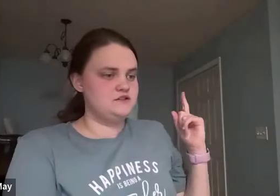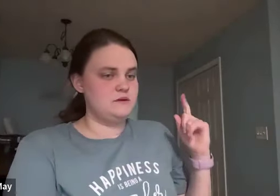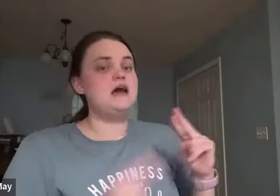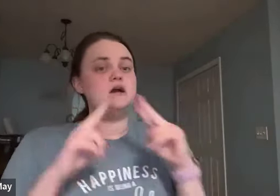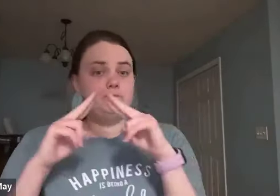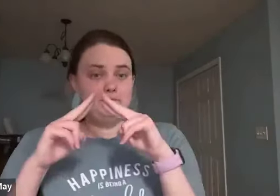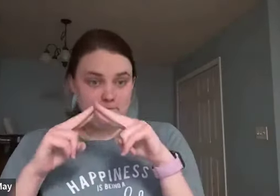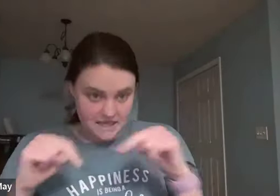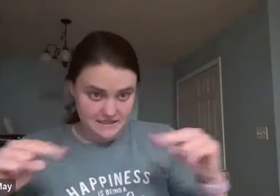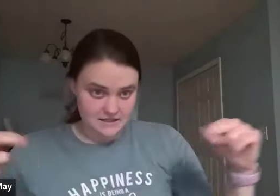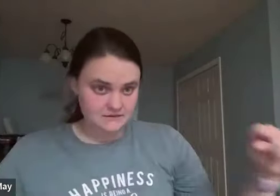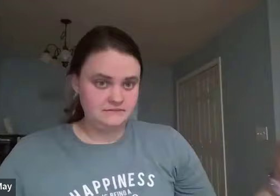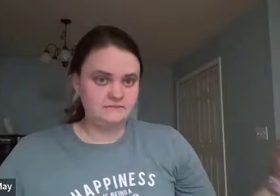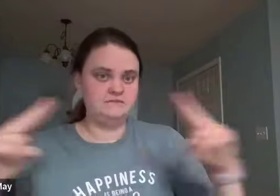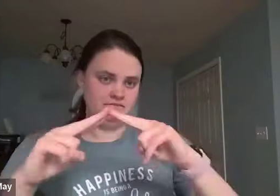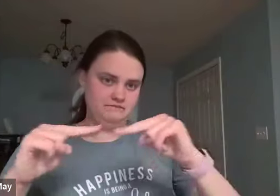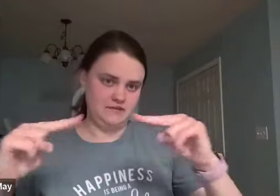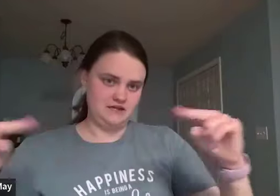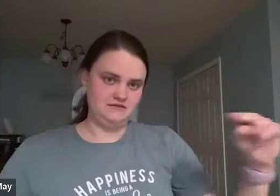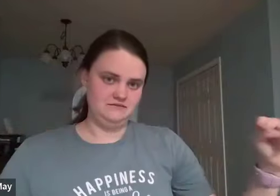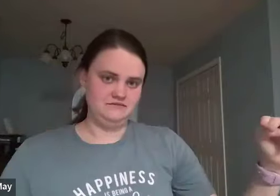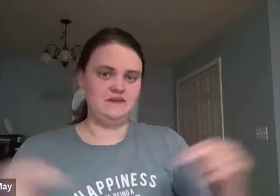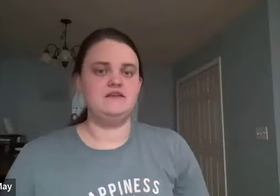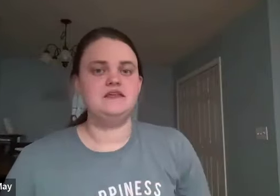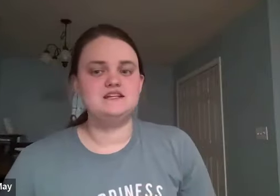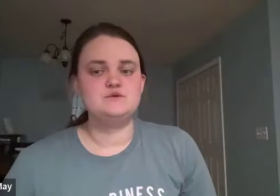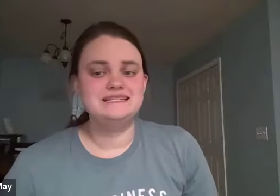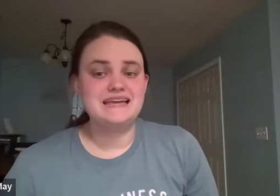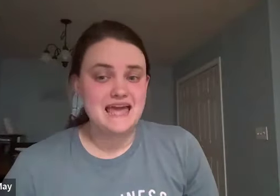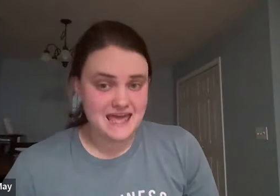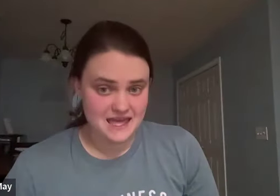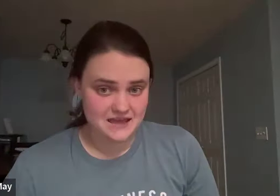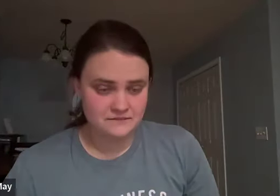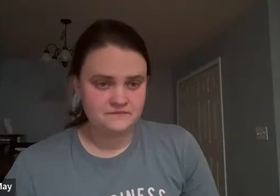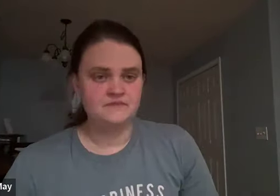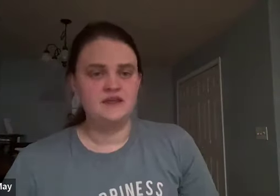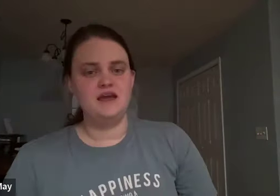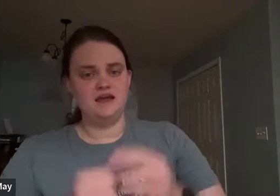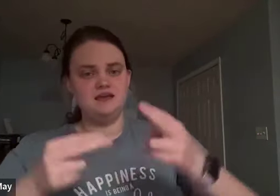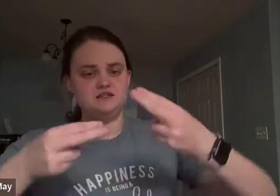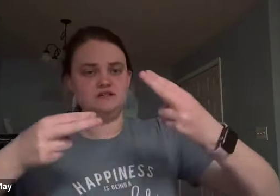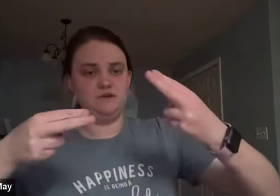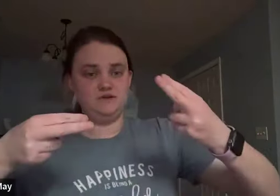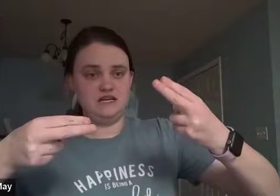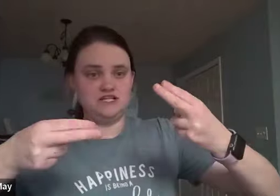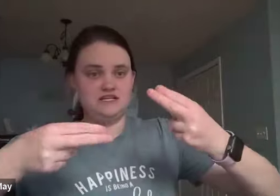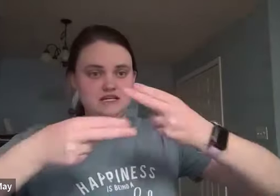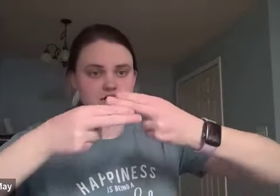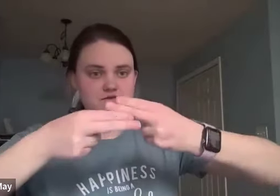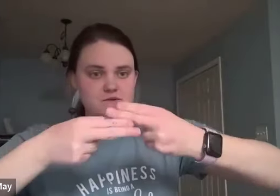So we had our bacon. The next one is egg. Egg is going to be those H's again. You're gonna have them on